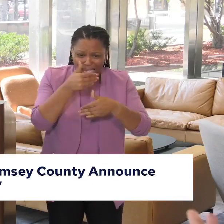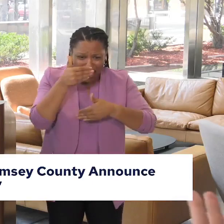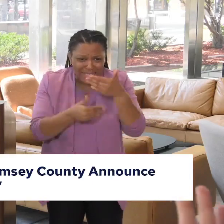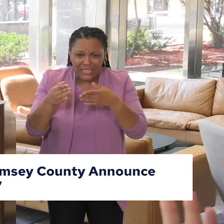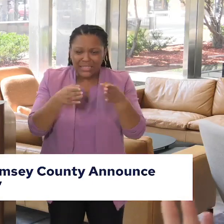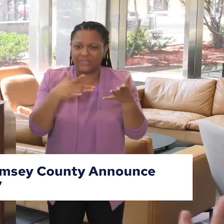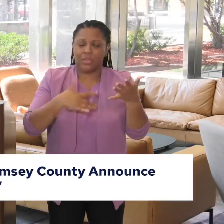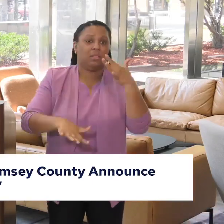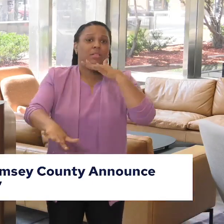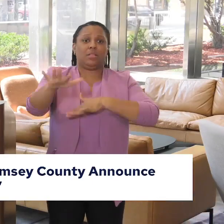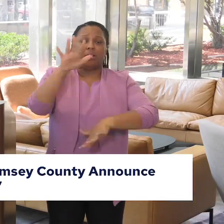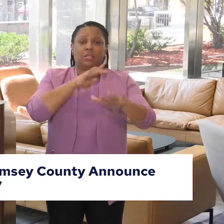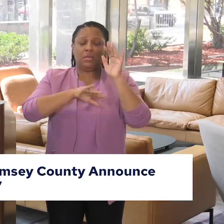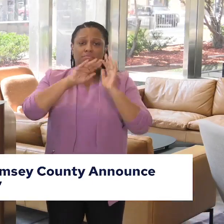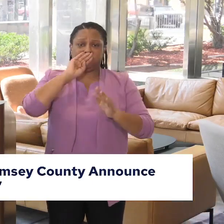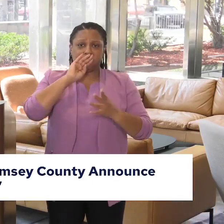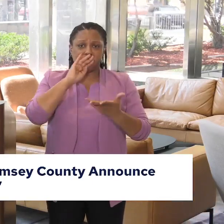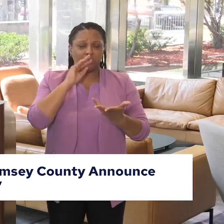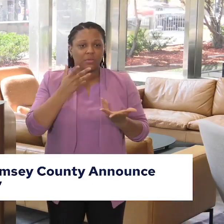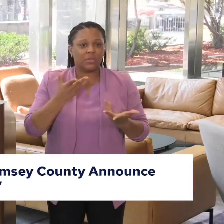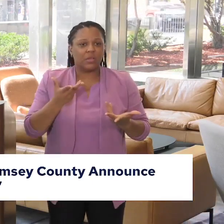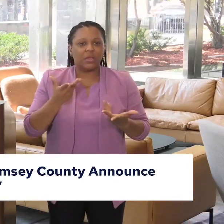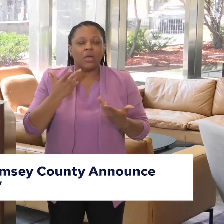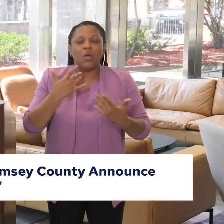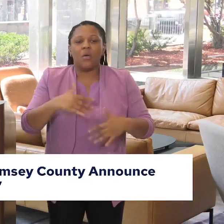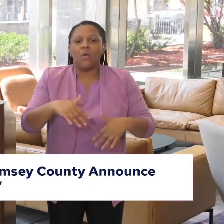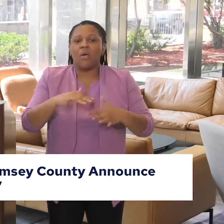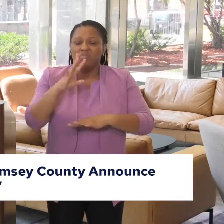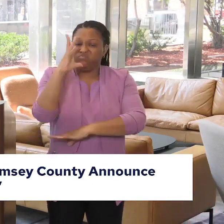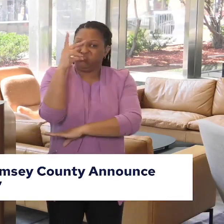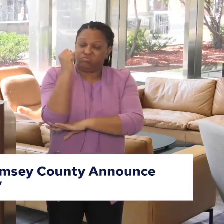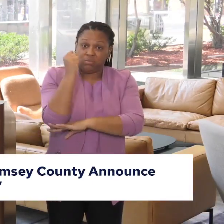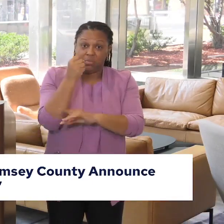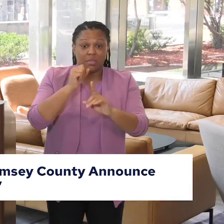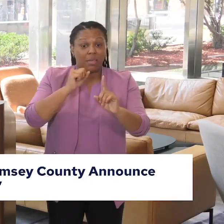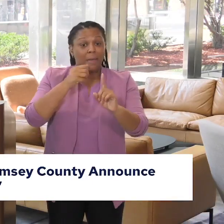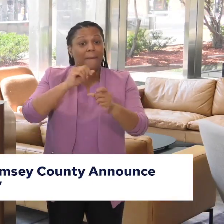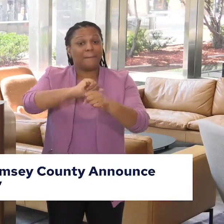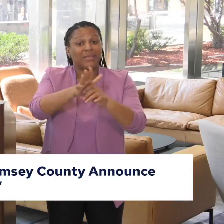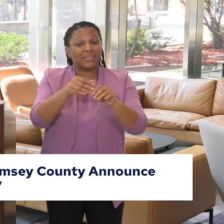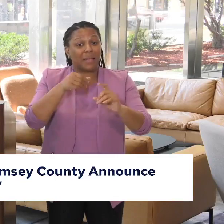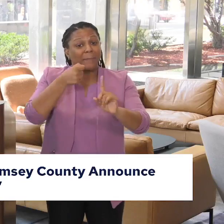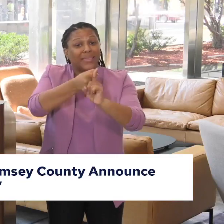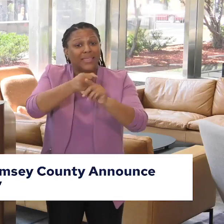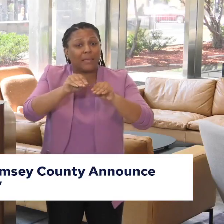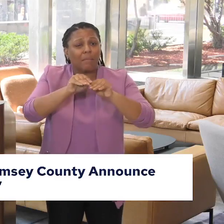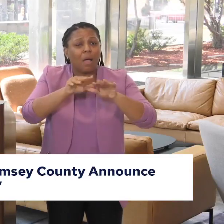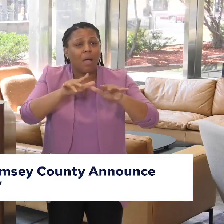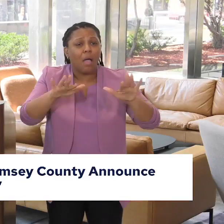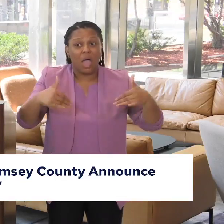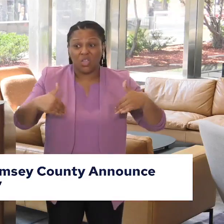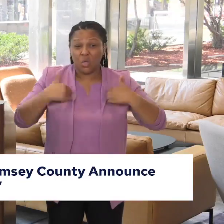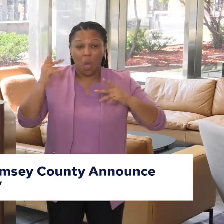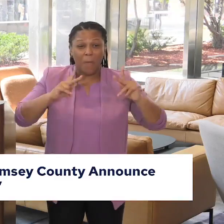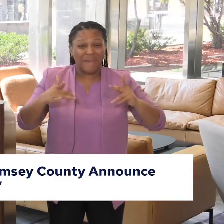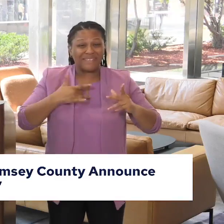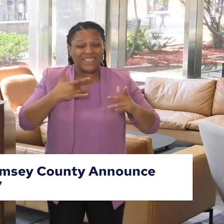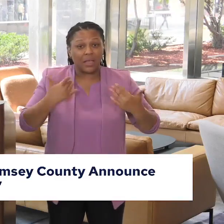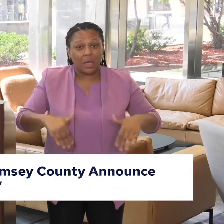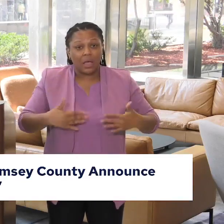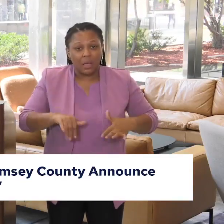historic pandemic and the most uncertain time of those young people's, a lot of the adults in here's lives, they were just trying to manage the change and